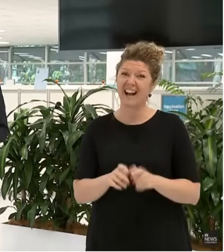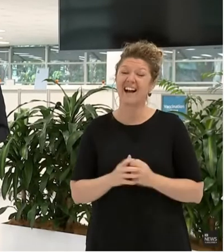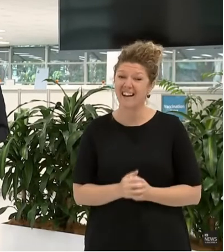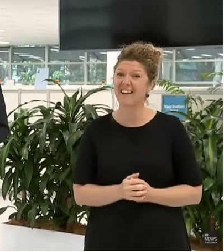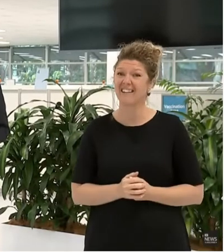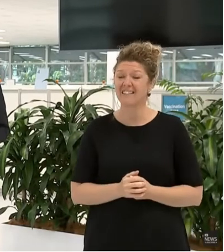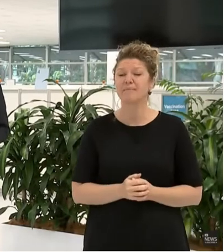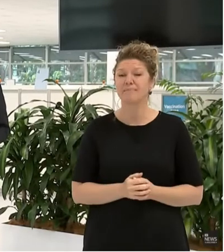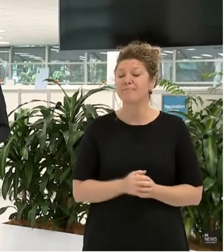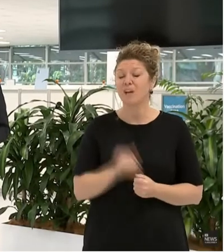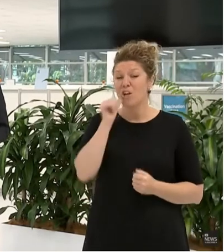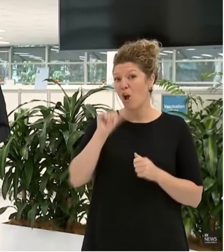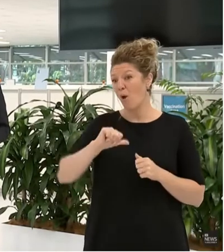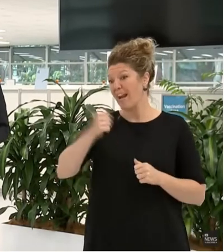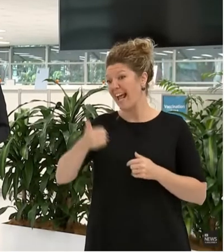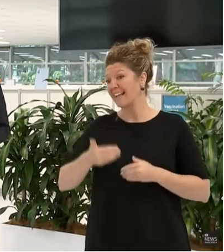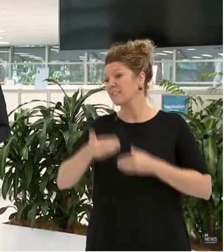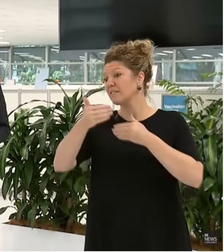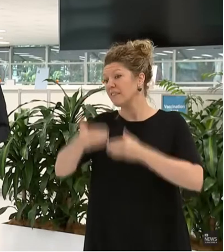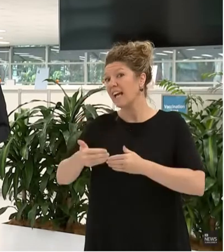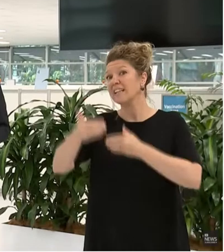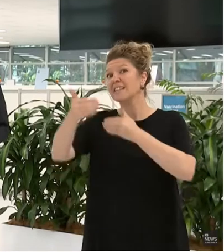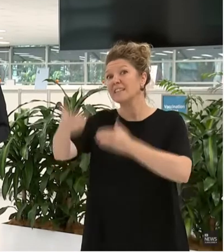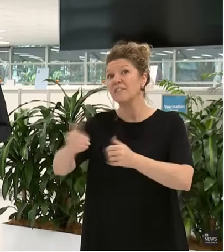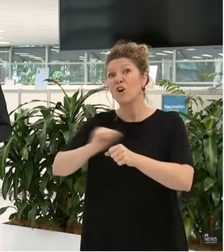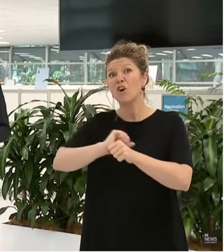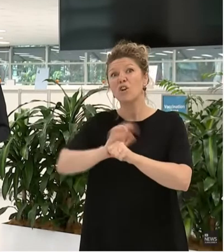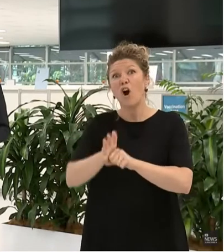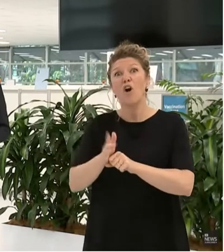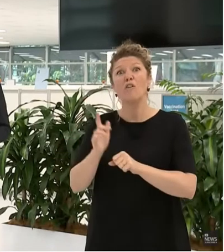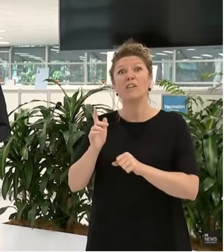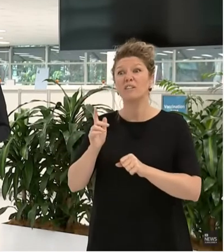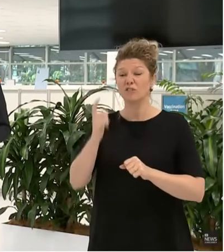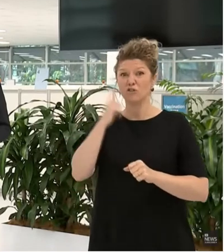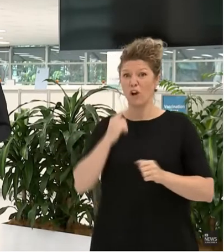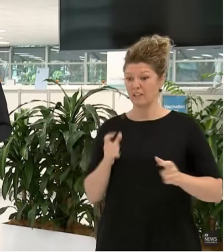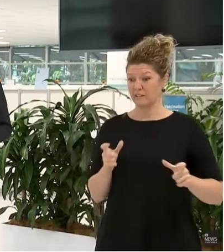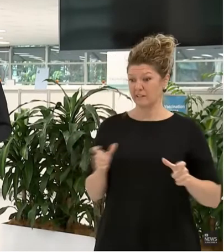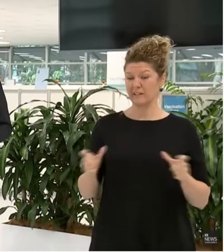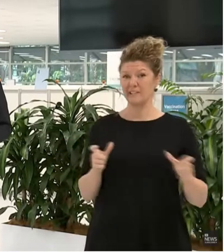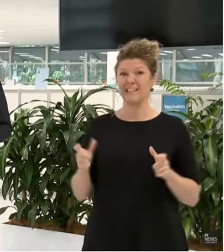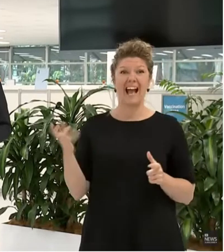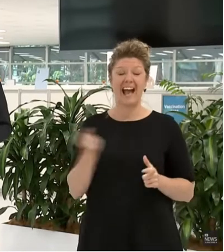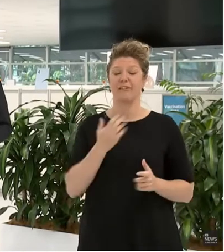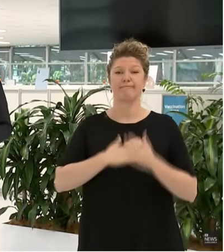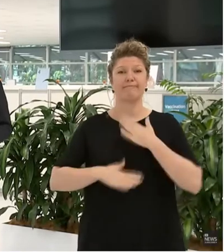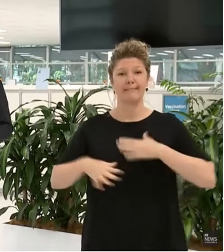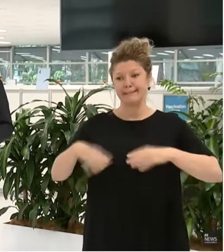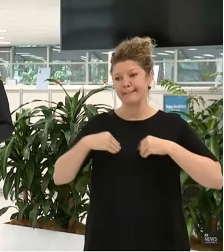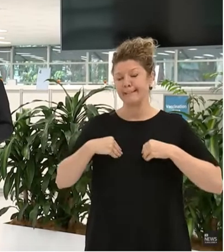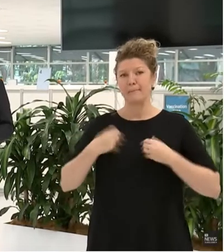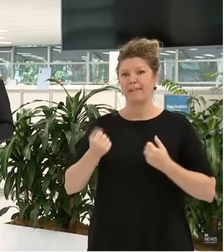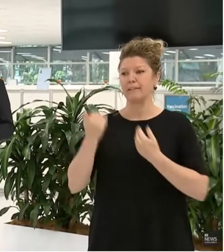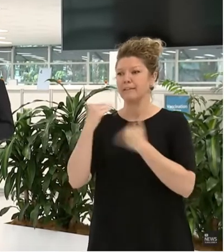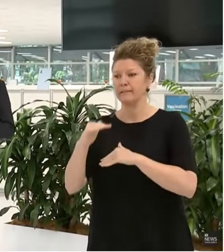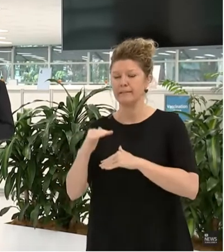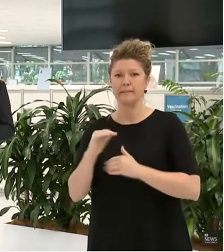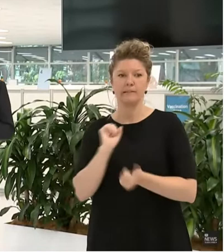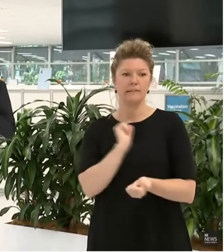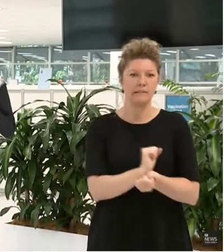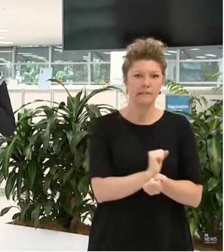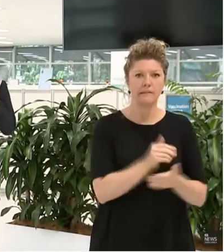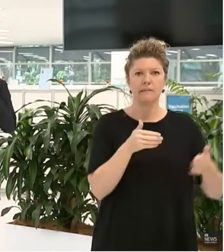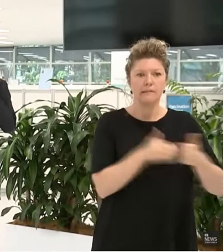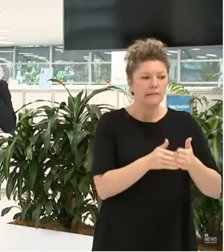those inconveniences will continue. But the efforts that we make will ensure that we keep our state safe. And I have a strong view